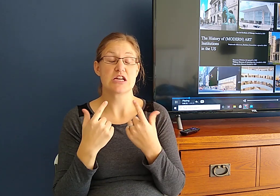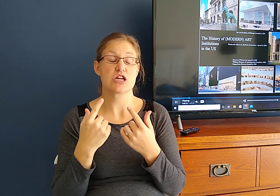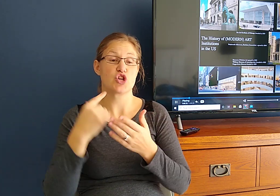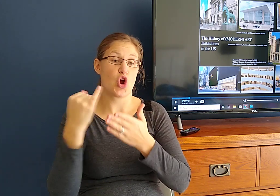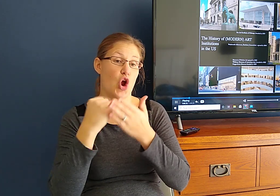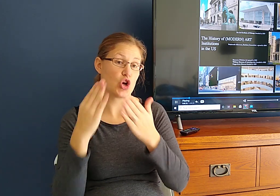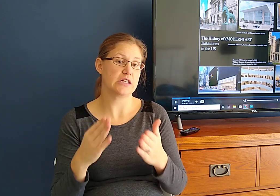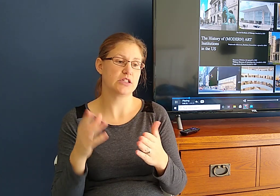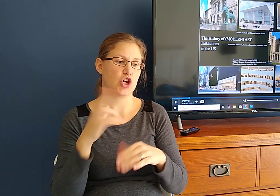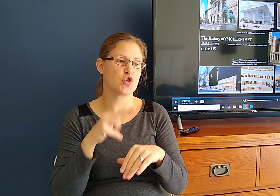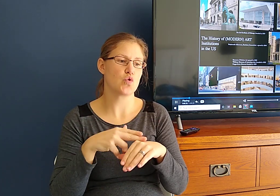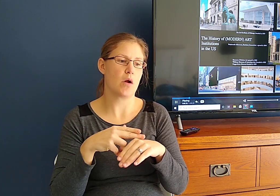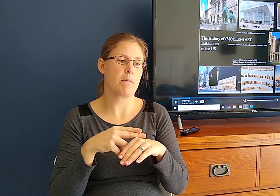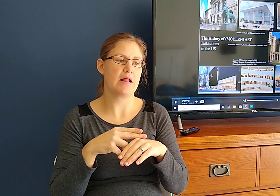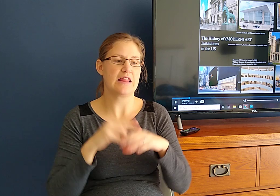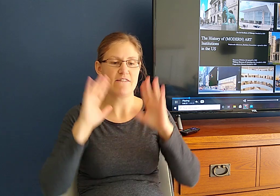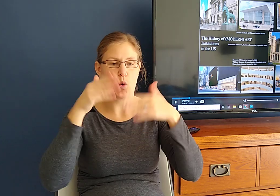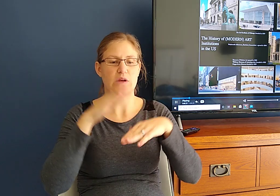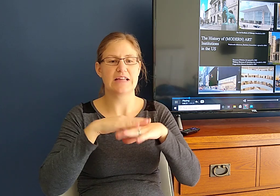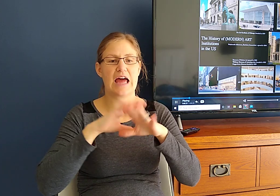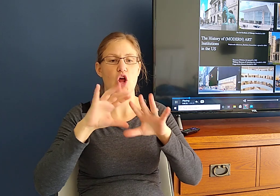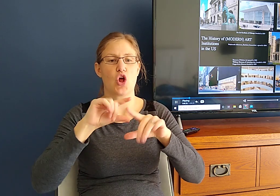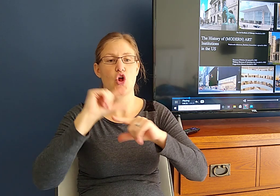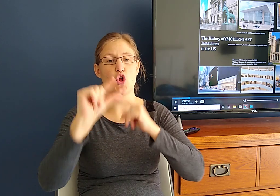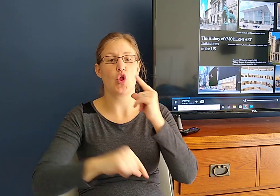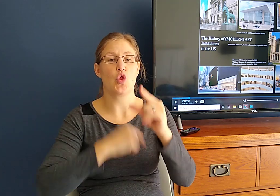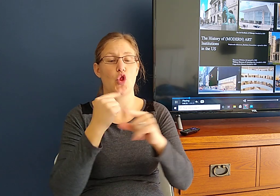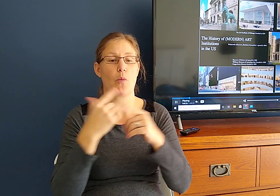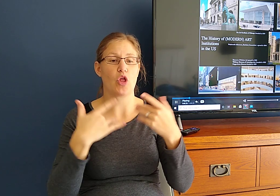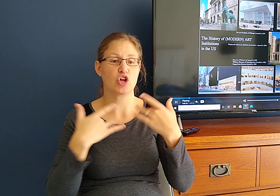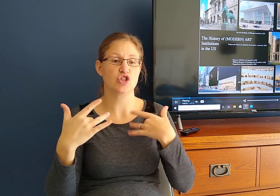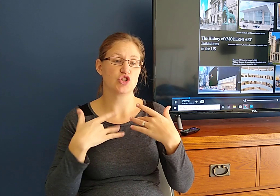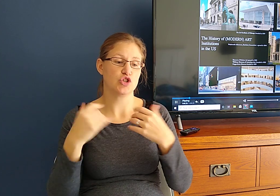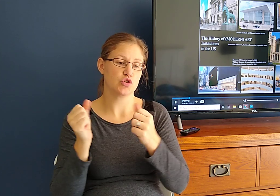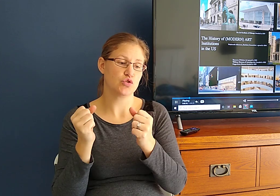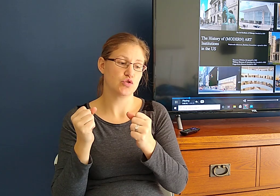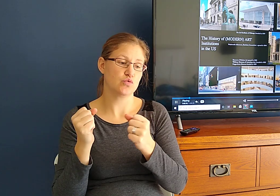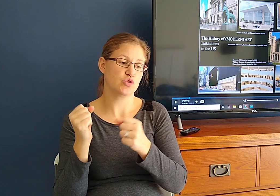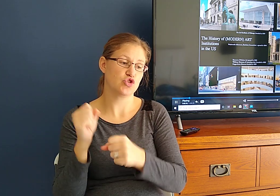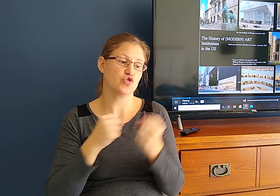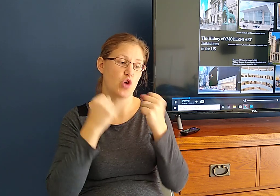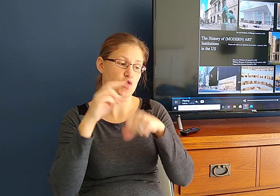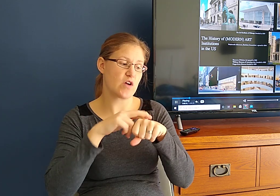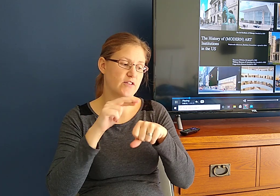usually address global concerns with strong references to academic practices of modern art.